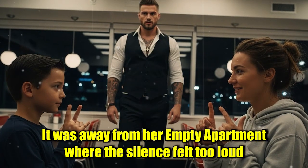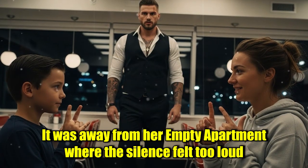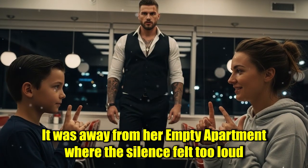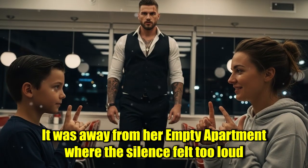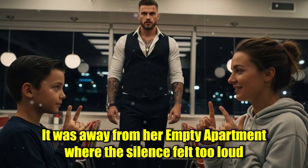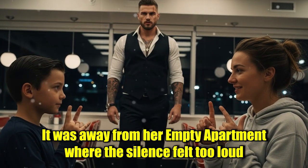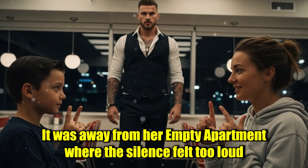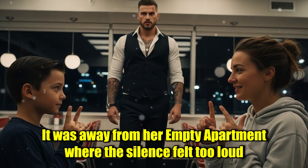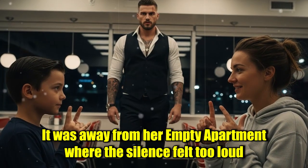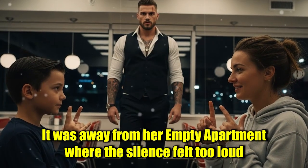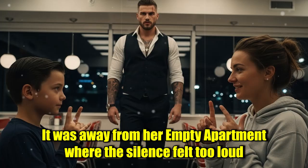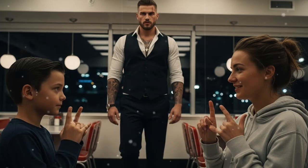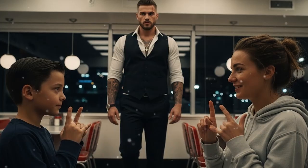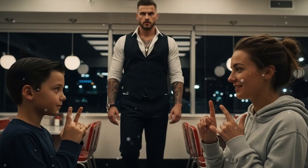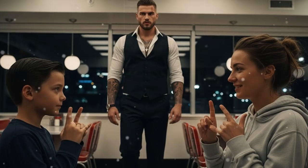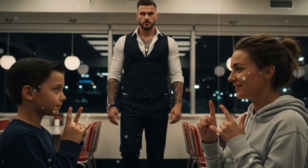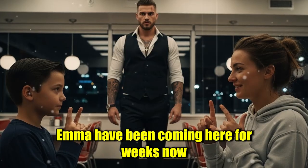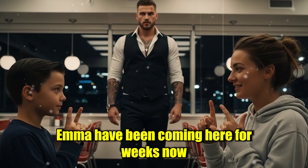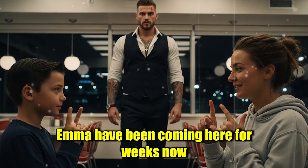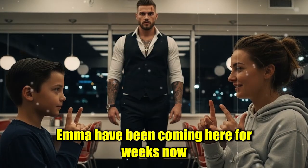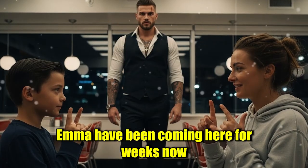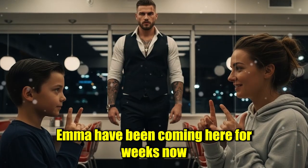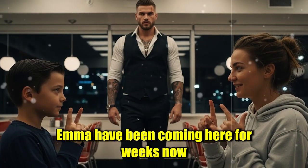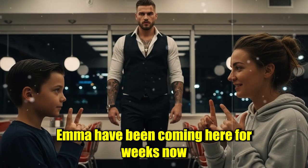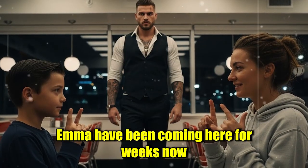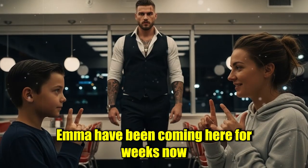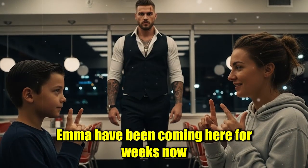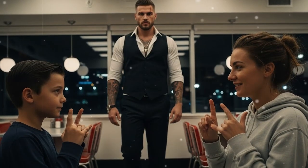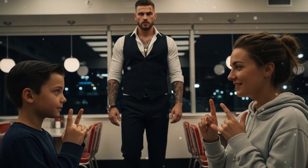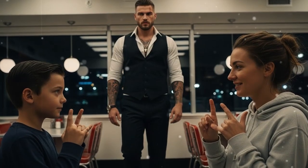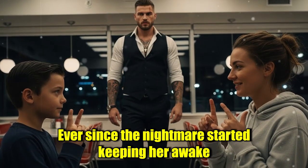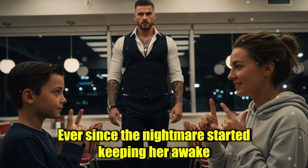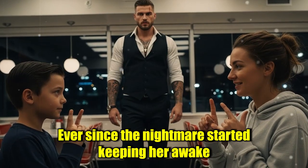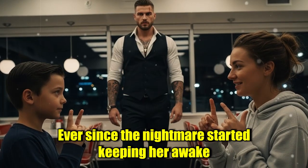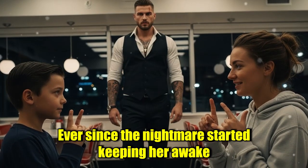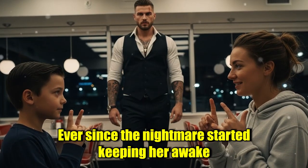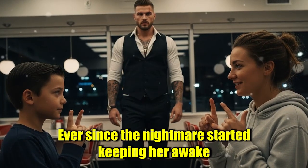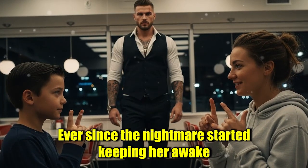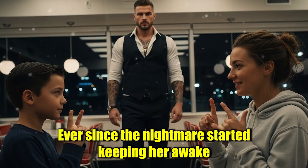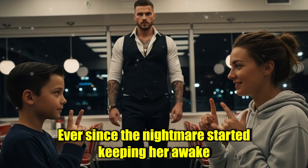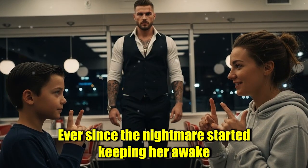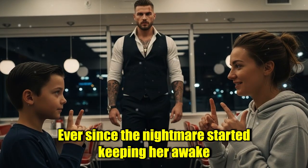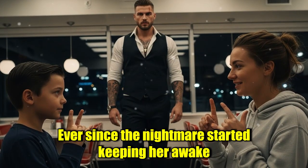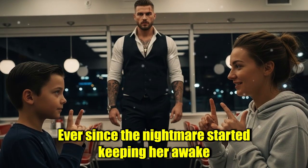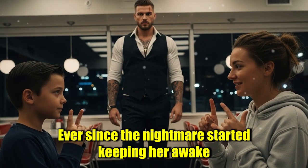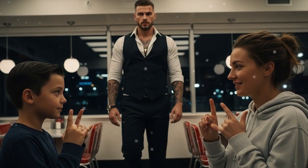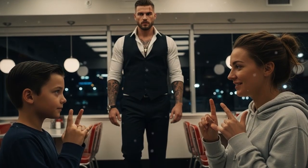where the silence felt too loud. Emma had been coming here for weeks now, ever since the nightmares started keeping her awake.